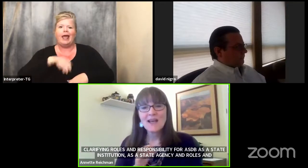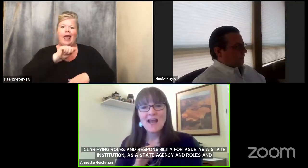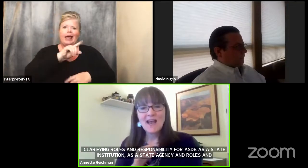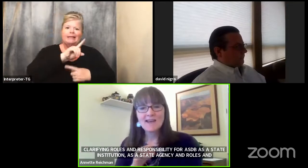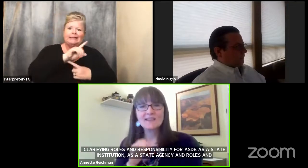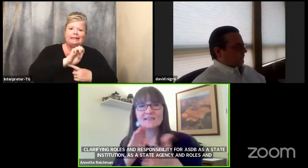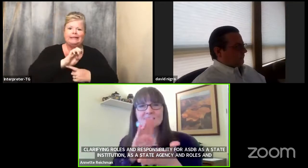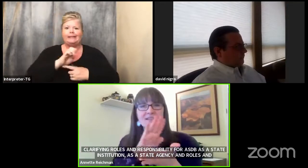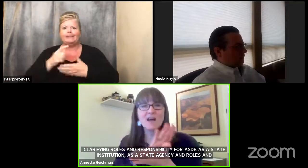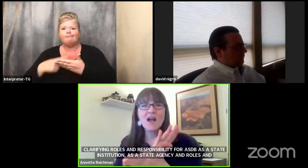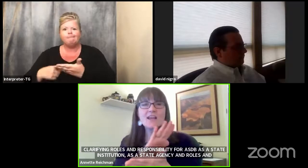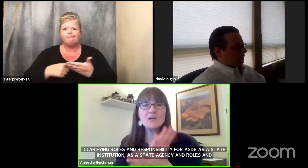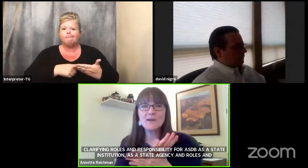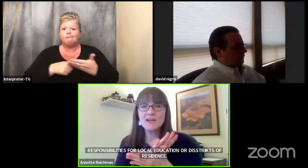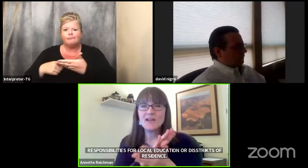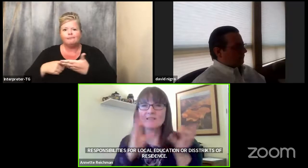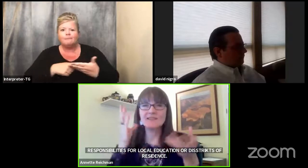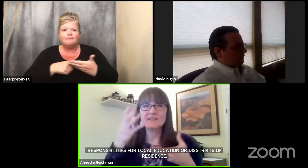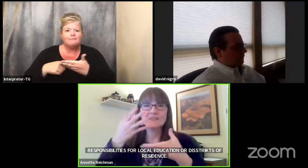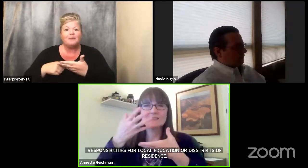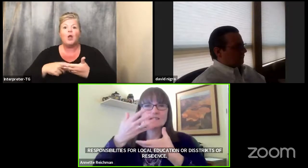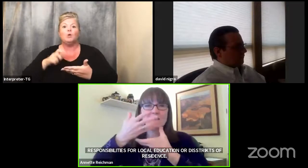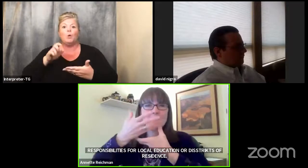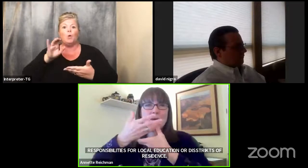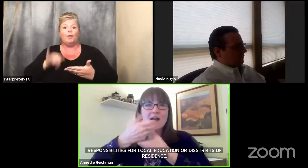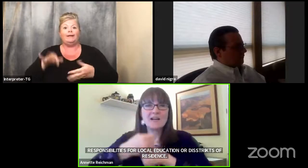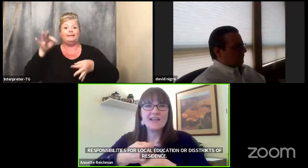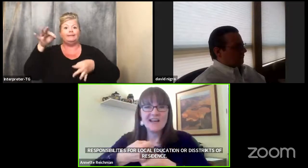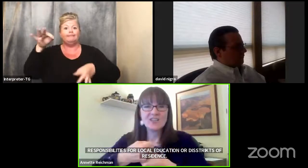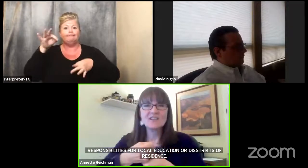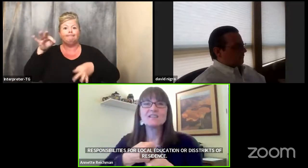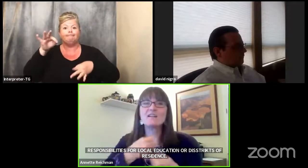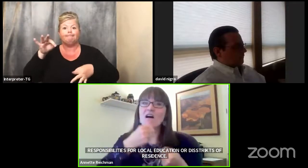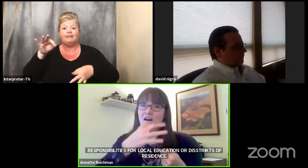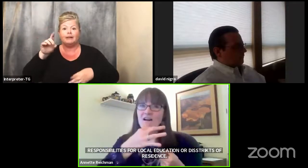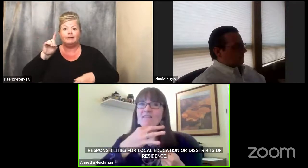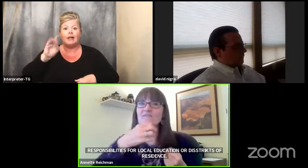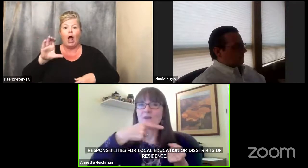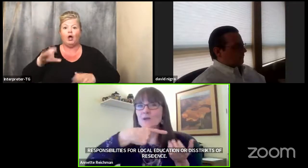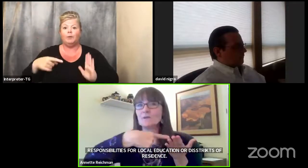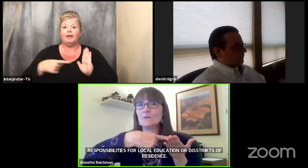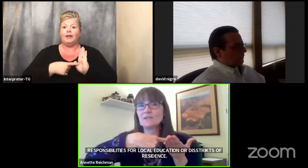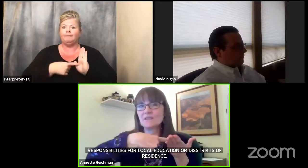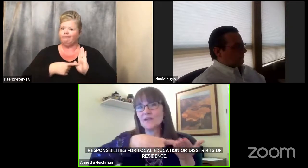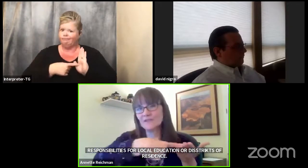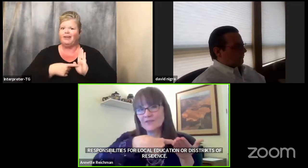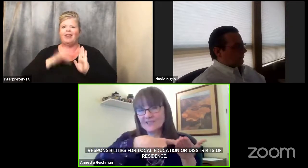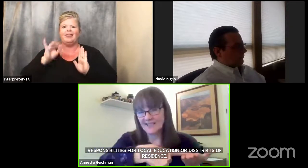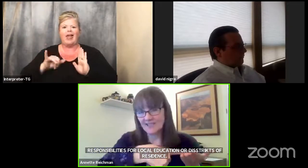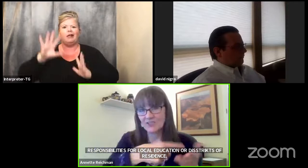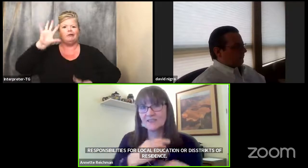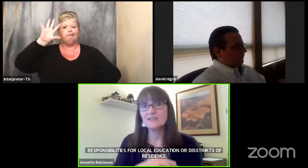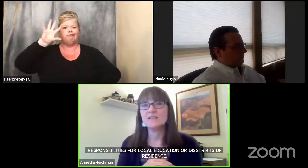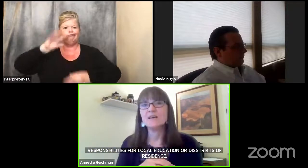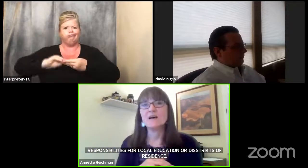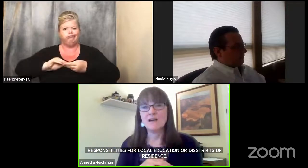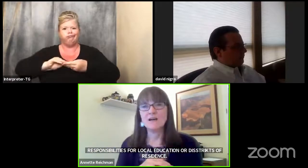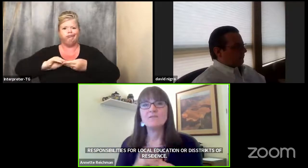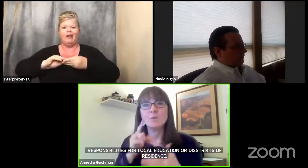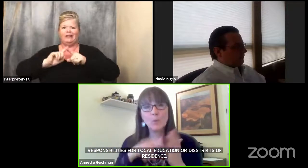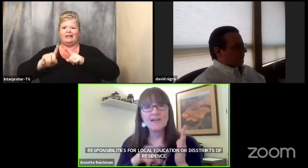ADE, and this document is a compilation of those